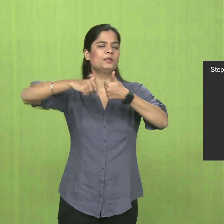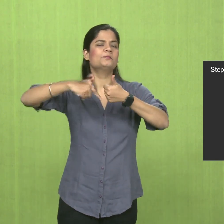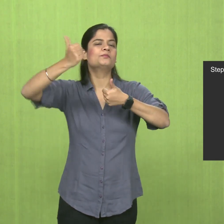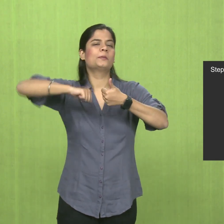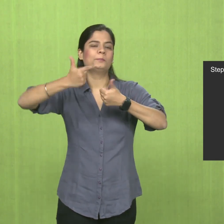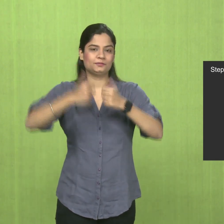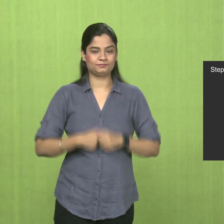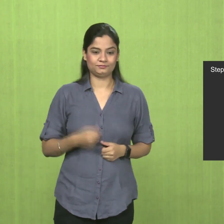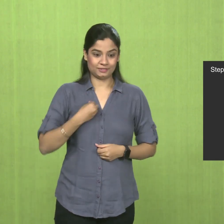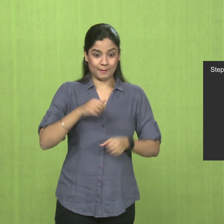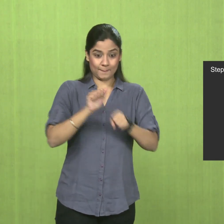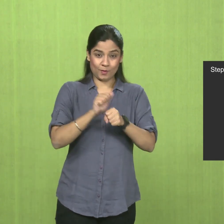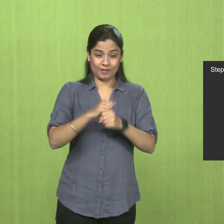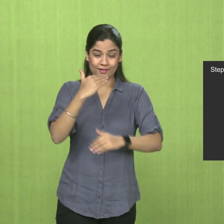feedback, evaluation.